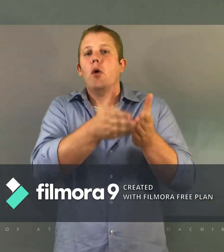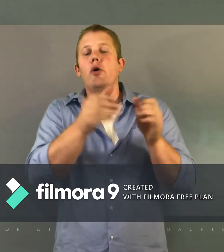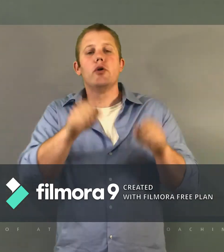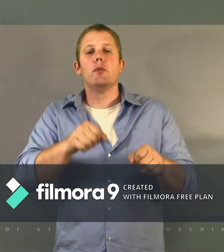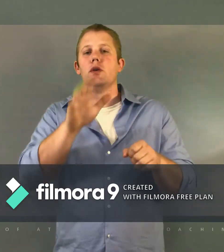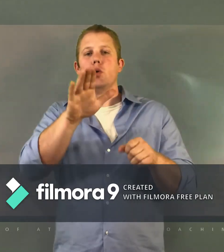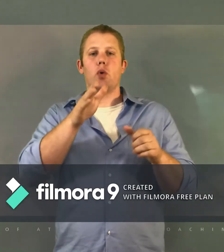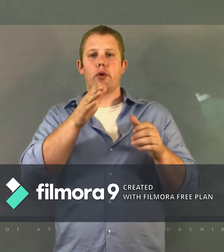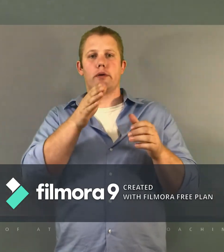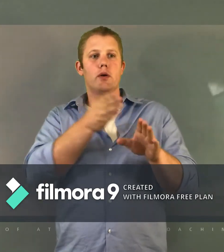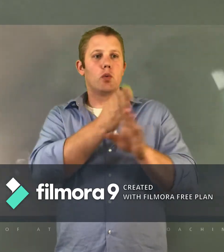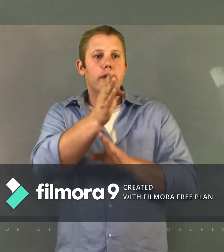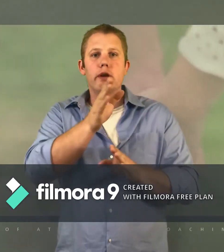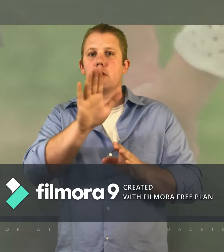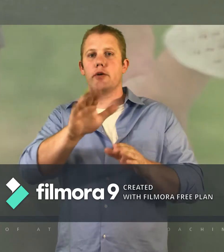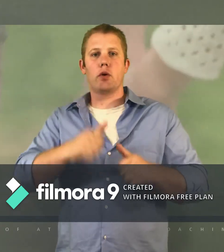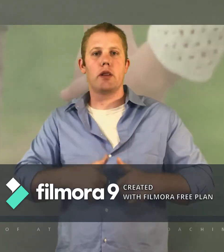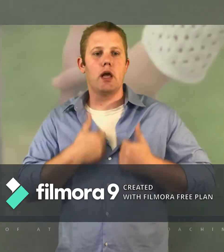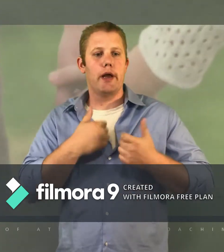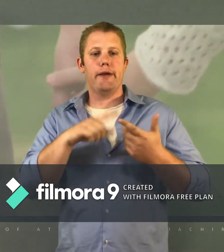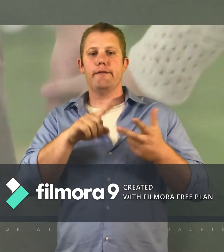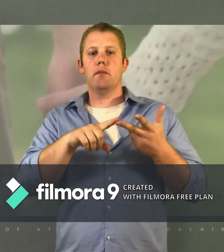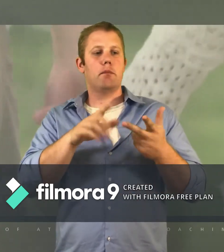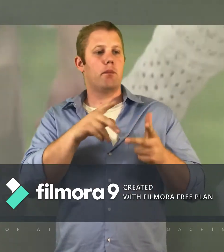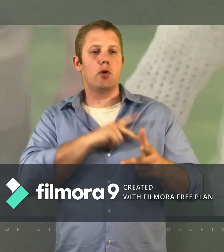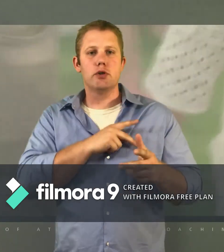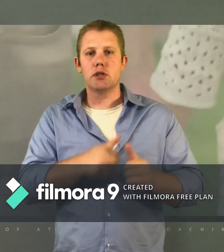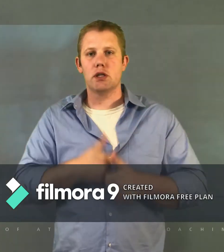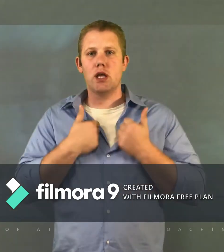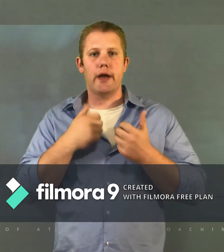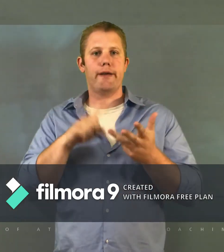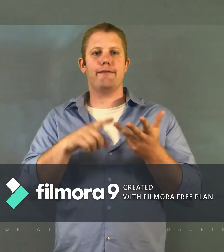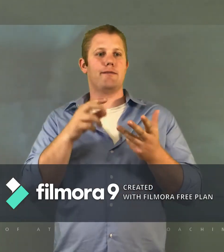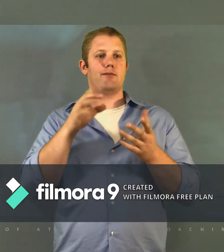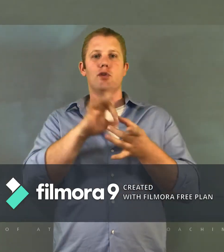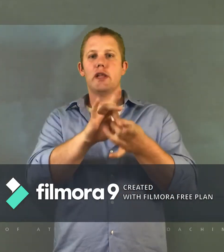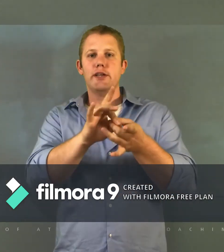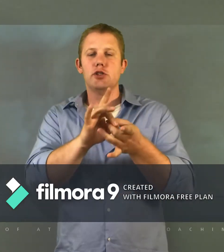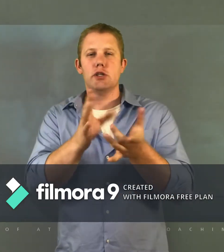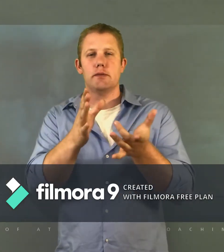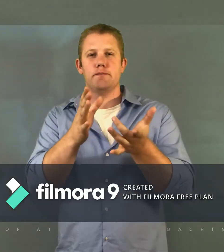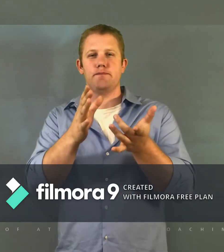could be your career, that could be your life, that can be your personal life, your relationships,